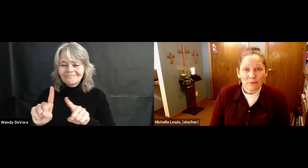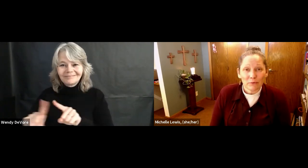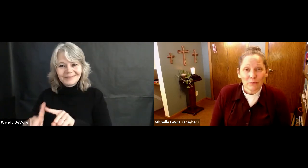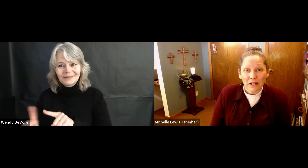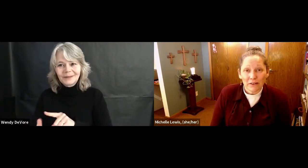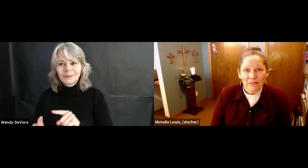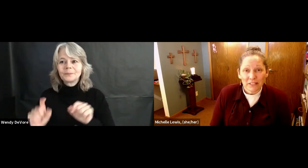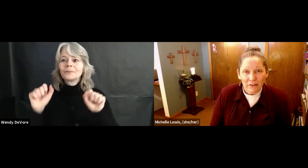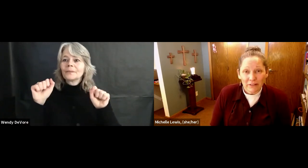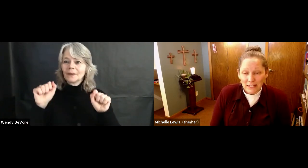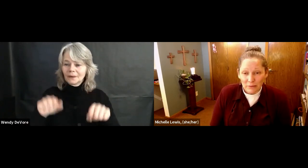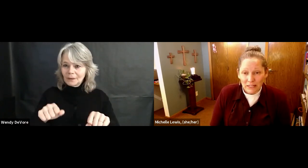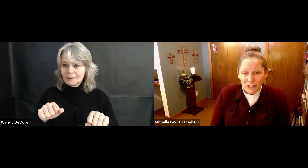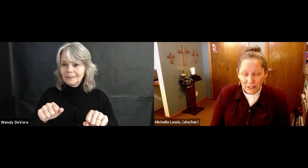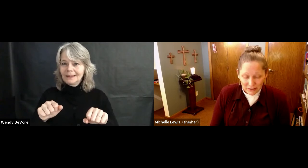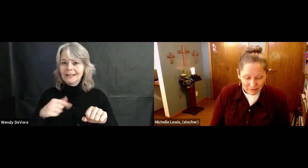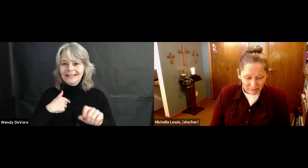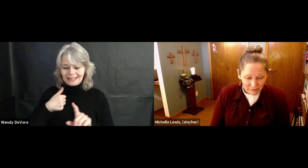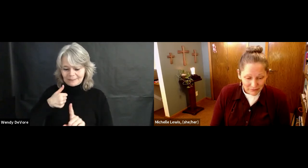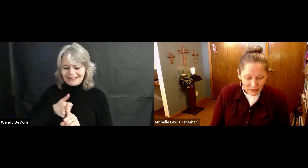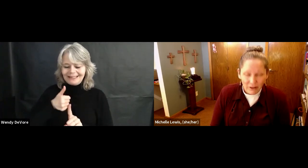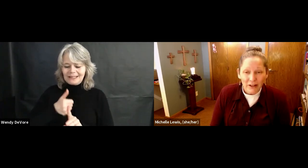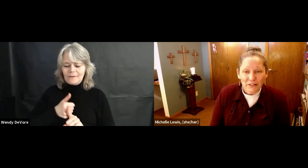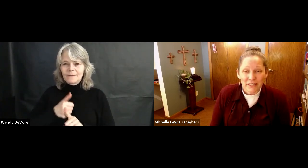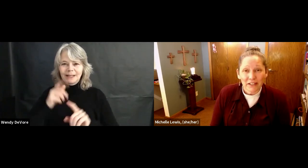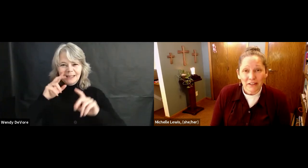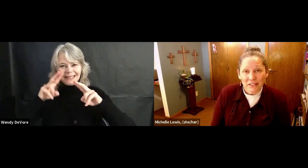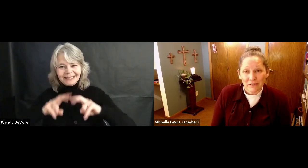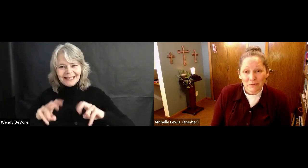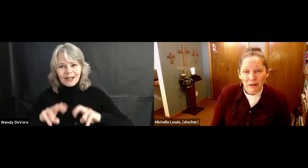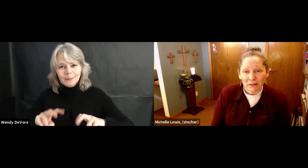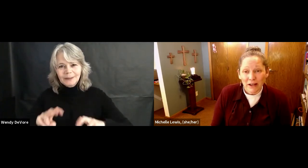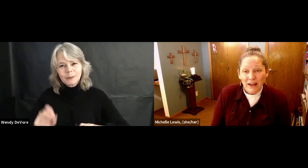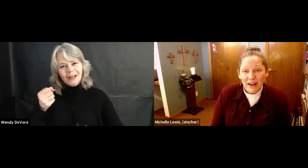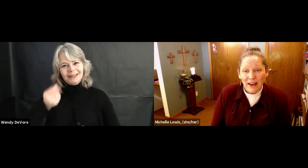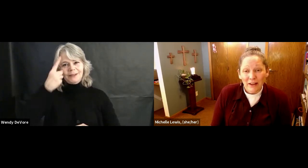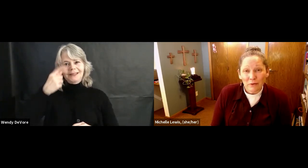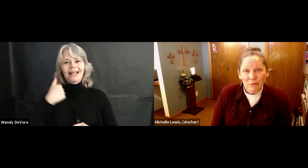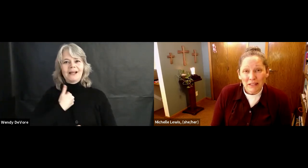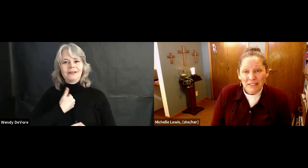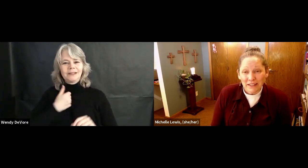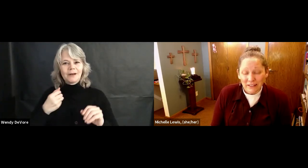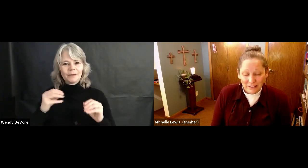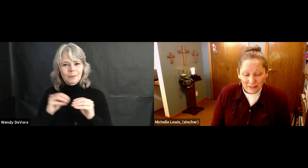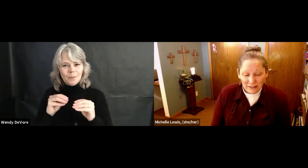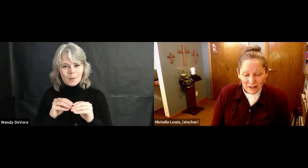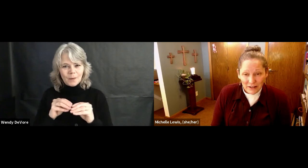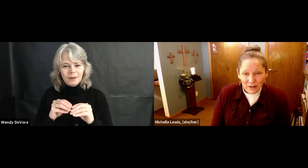this work of self-examination, of understanding ourselves better, and